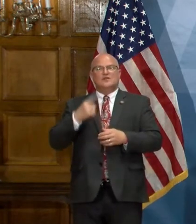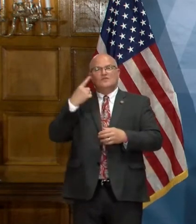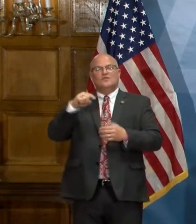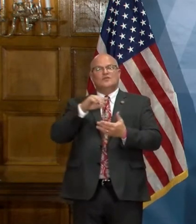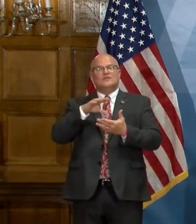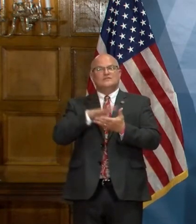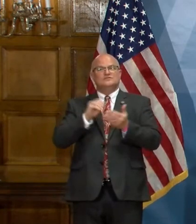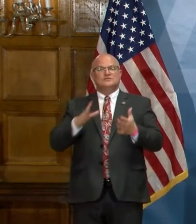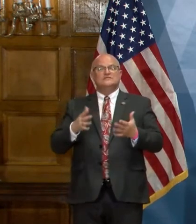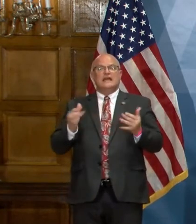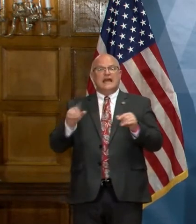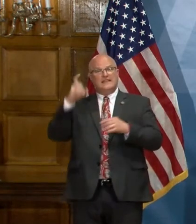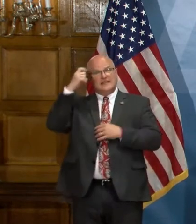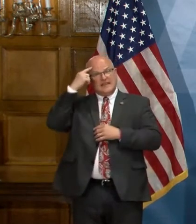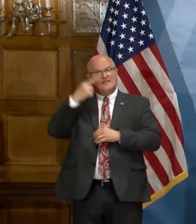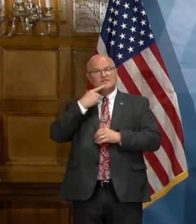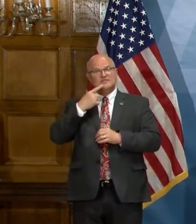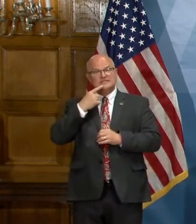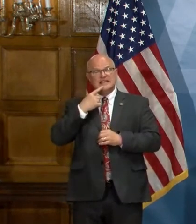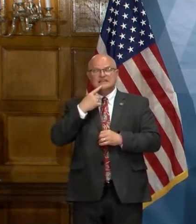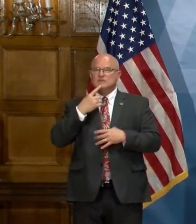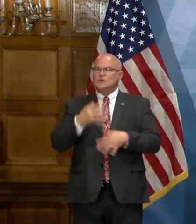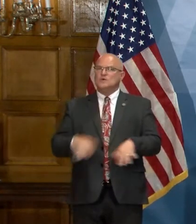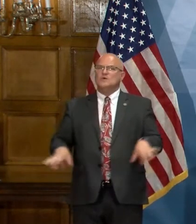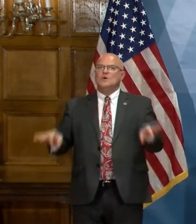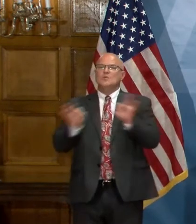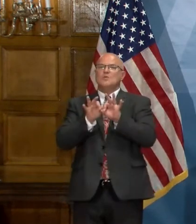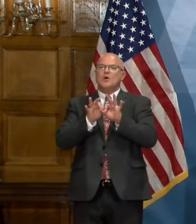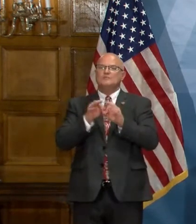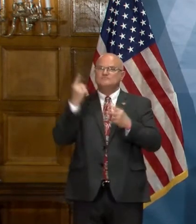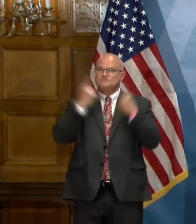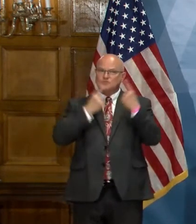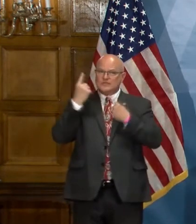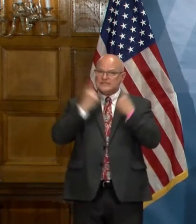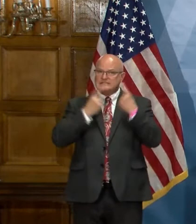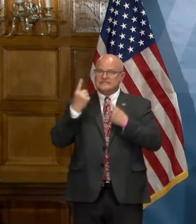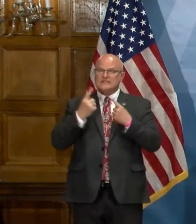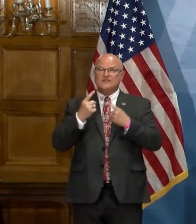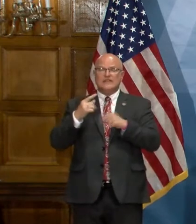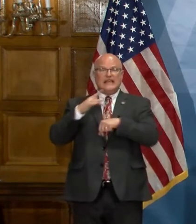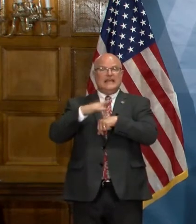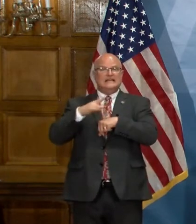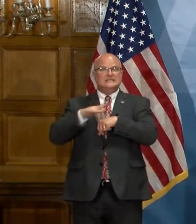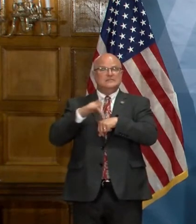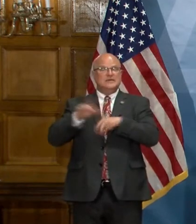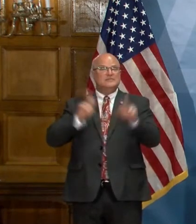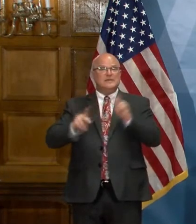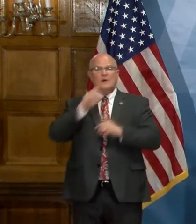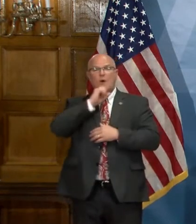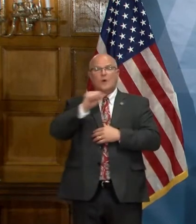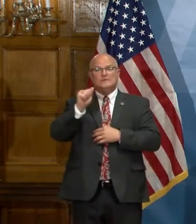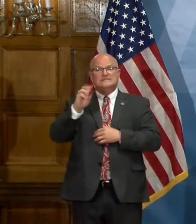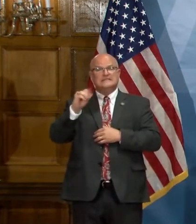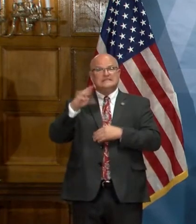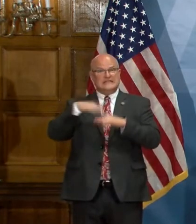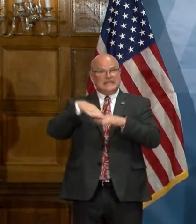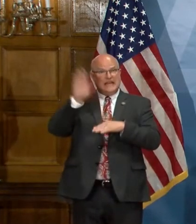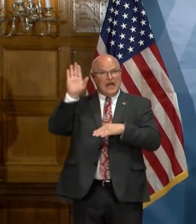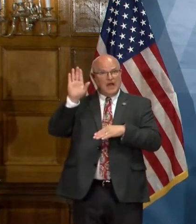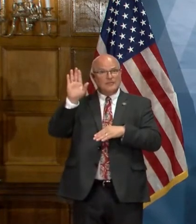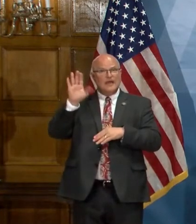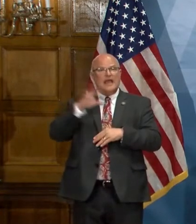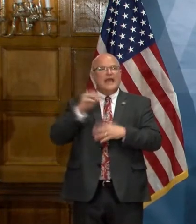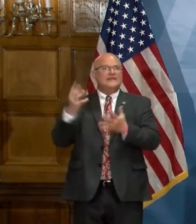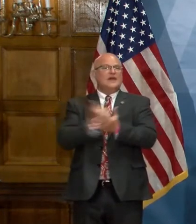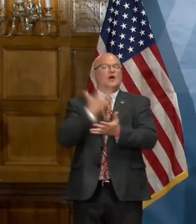student level. As the Governor said, it's very important that we consider the eligibility of those that are 16 and over and